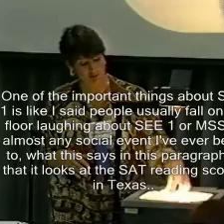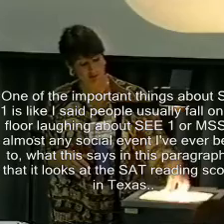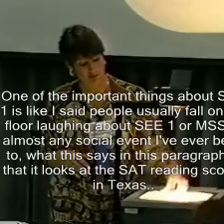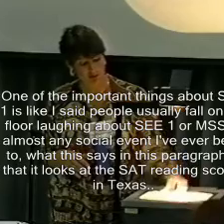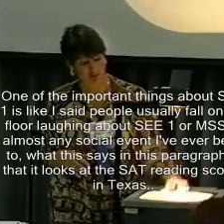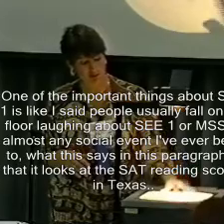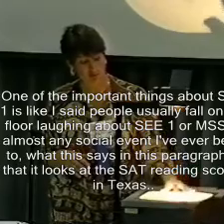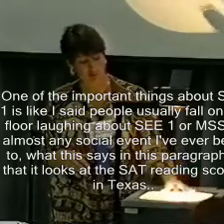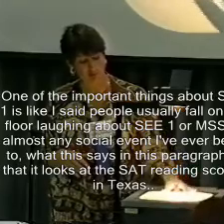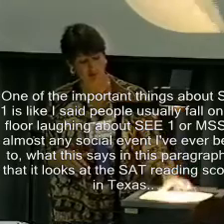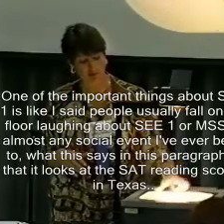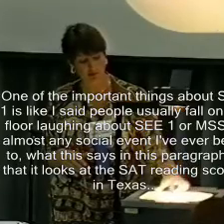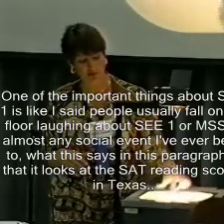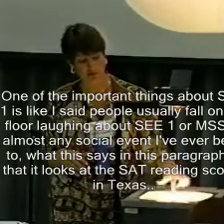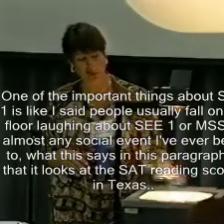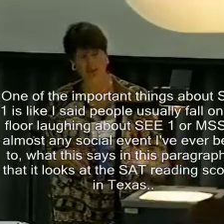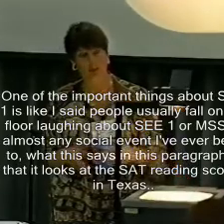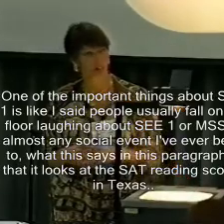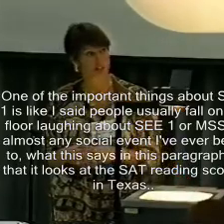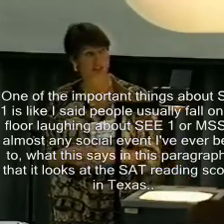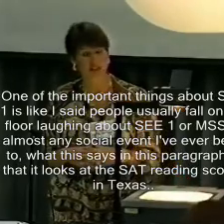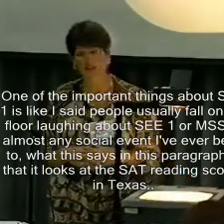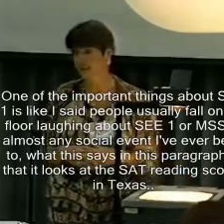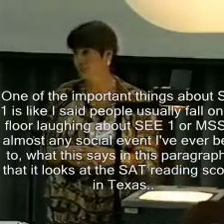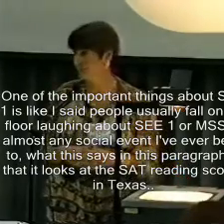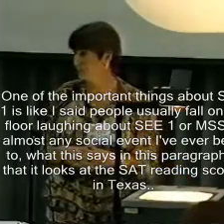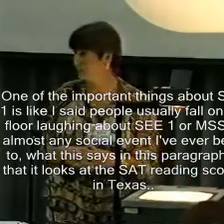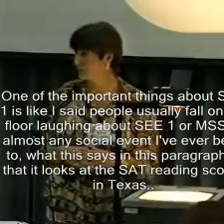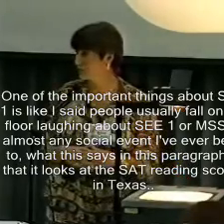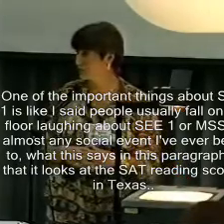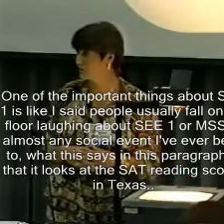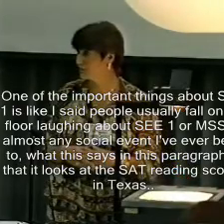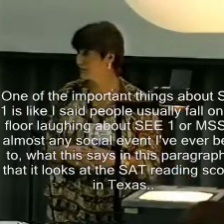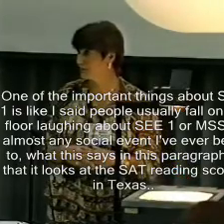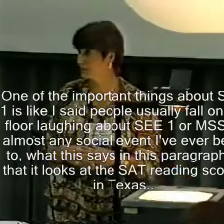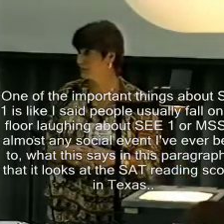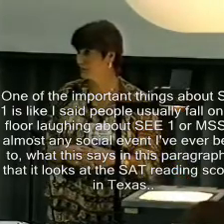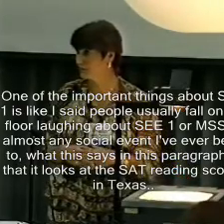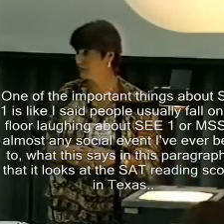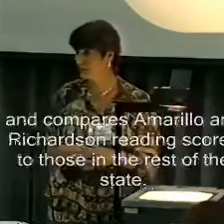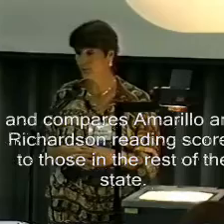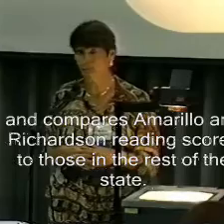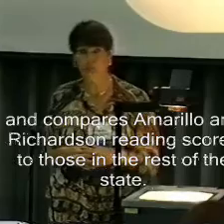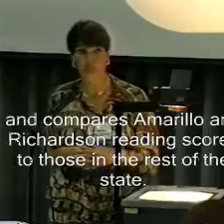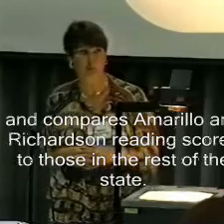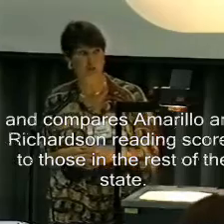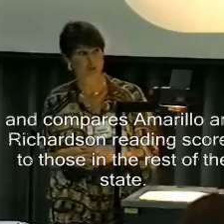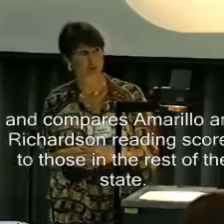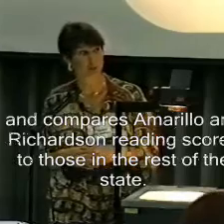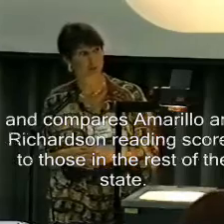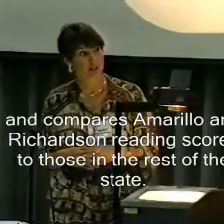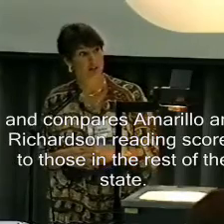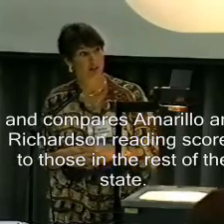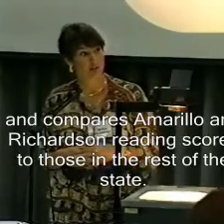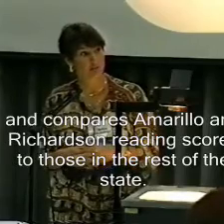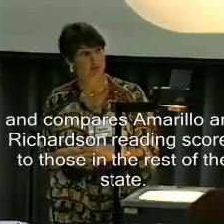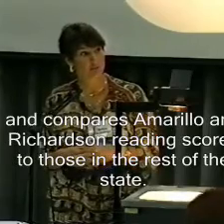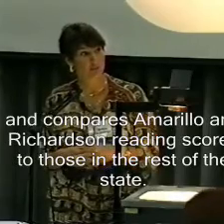what this says in this paragraph is it looks at the SAT reading scores in Texas and compares Amarillo and Richardson